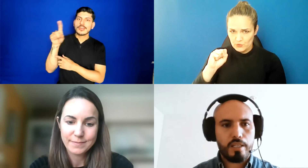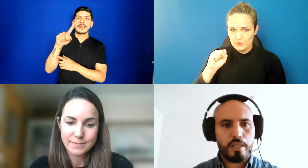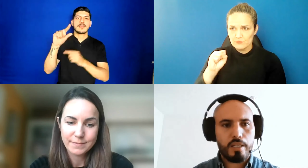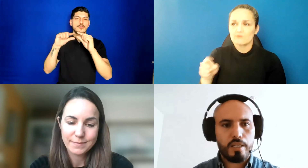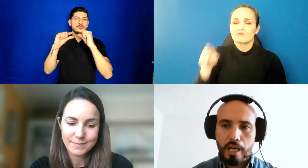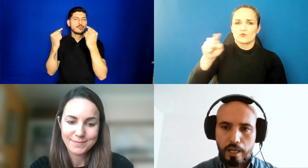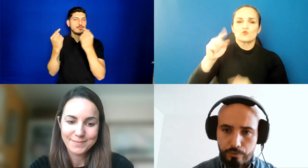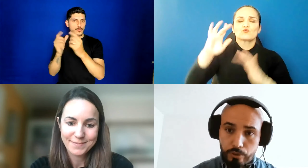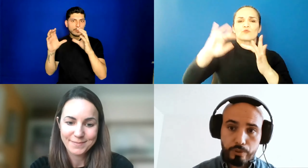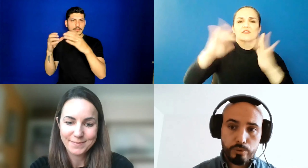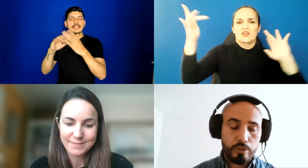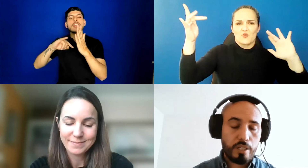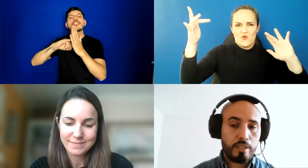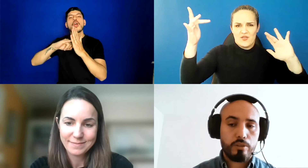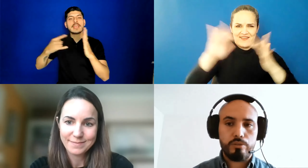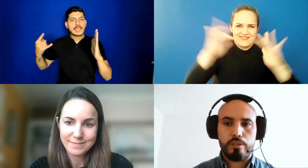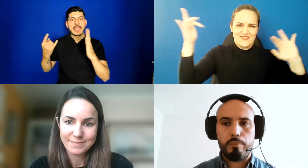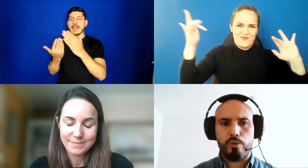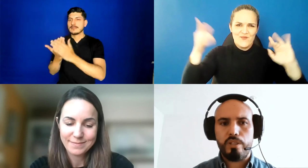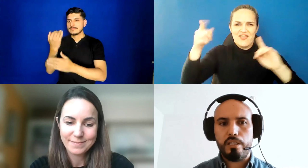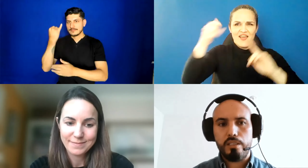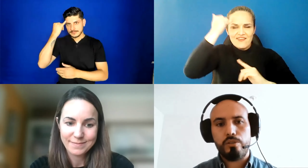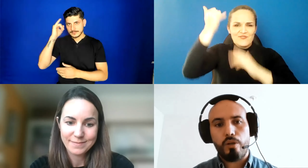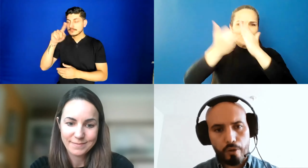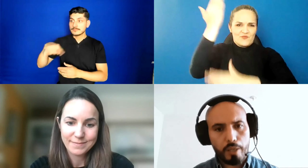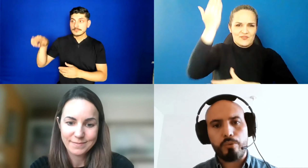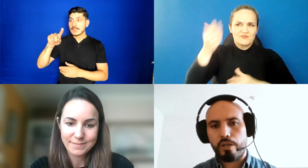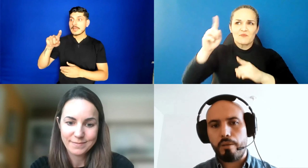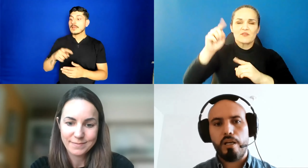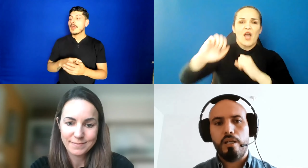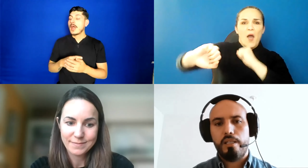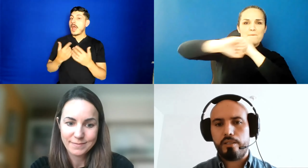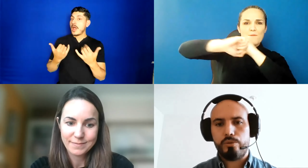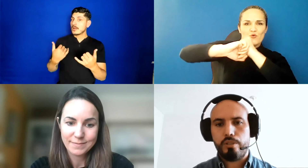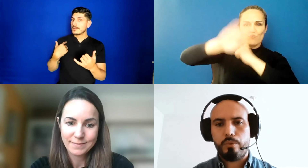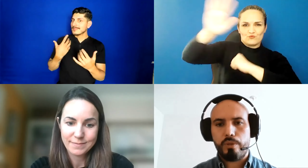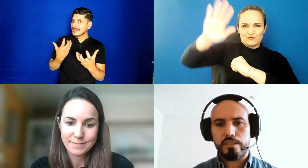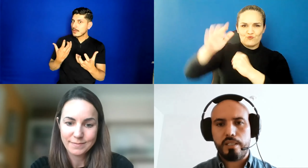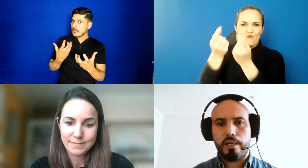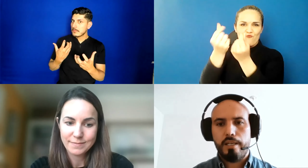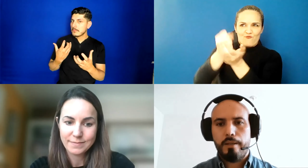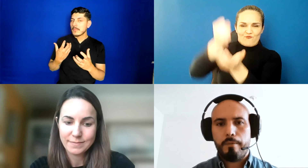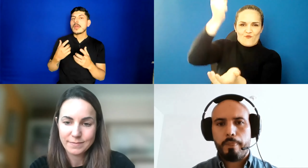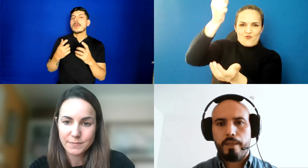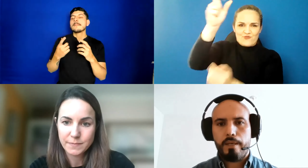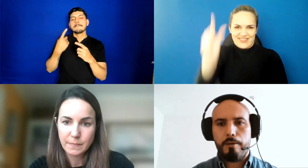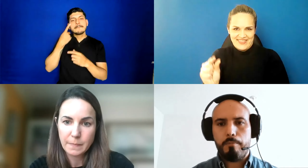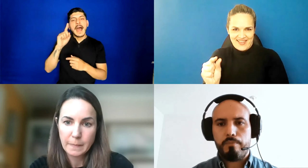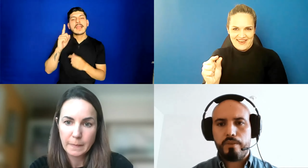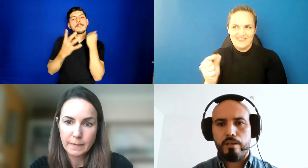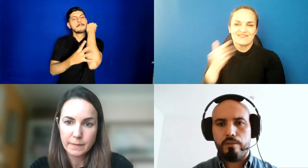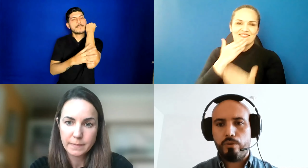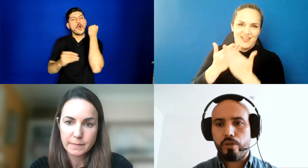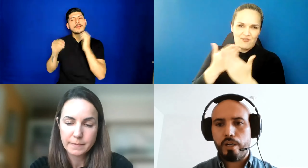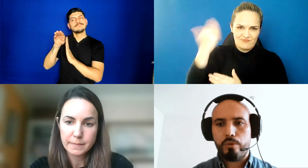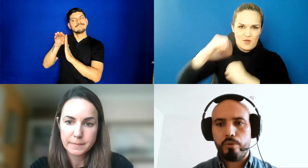thanking Carlos and all the members of the technology and innovation team for the support